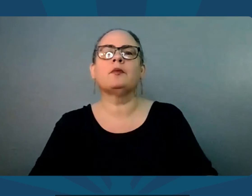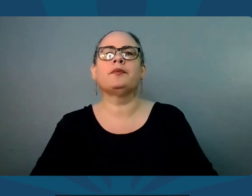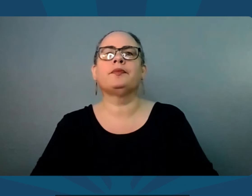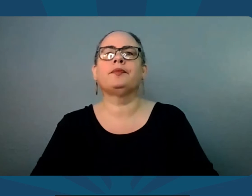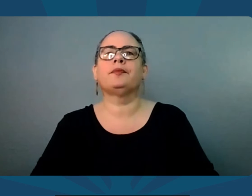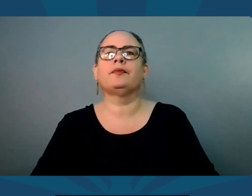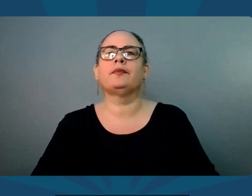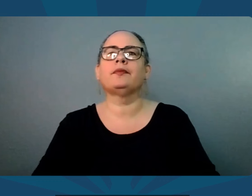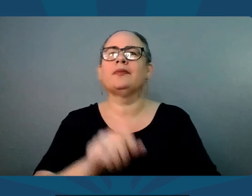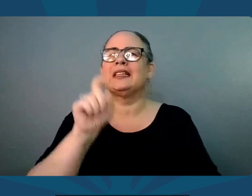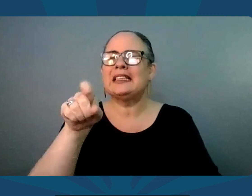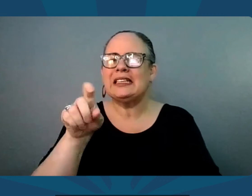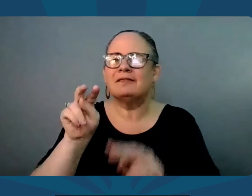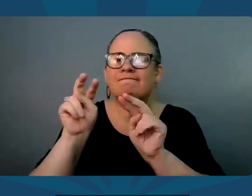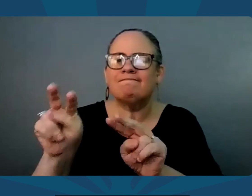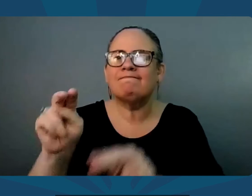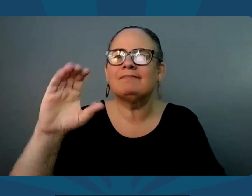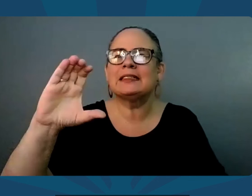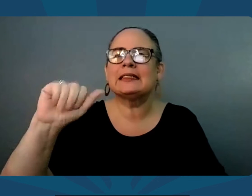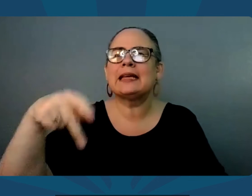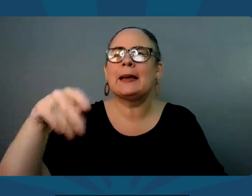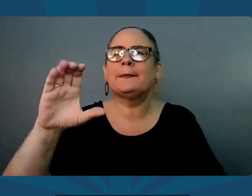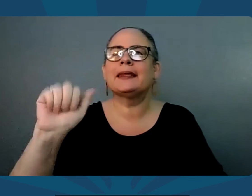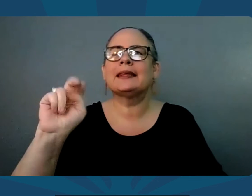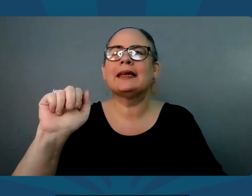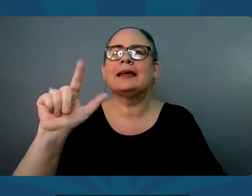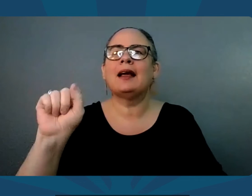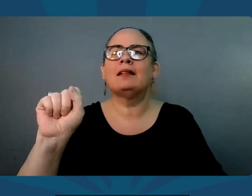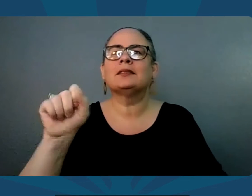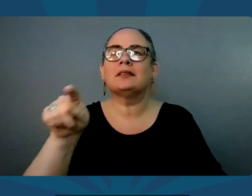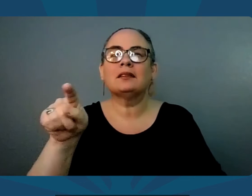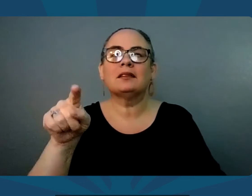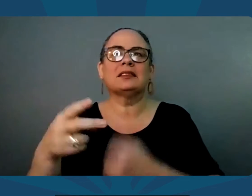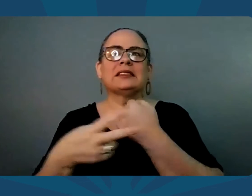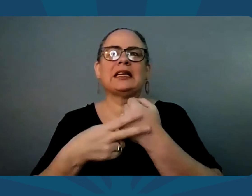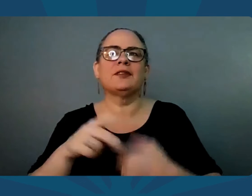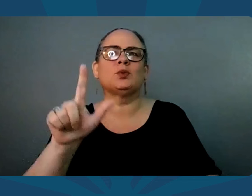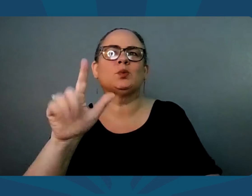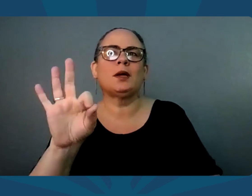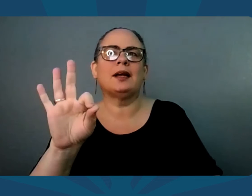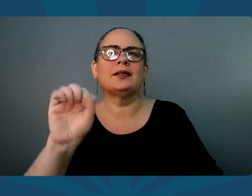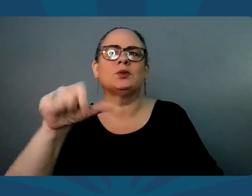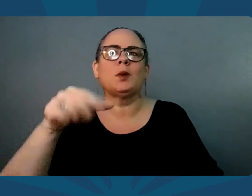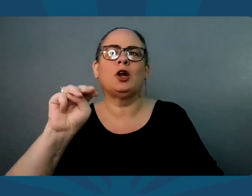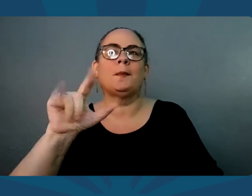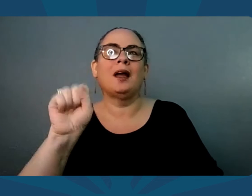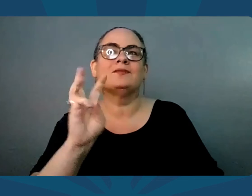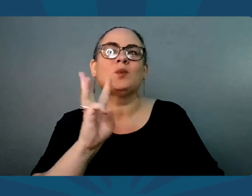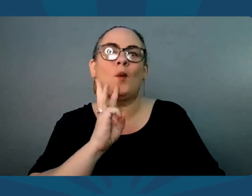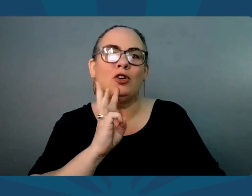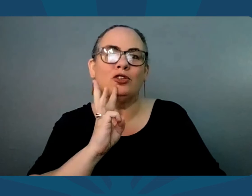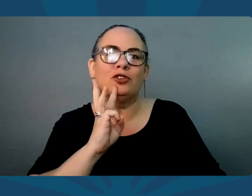We need to cover the CAP canals to save 29 square miles of water 1 foot